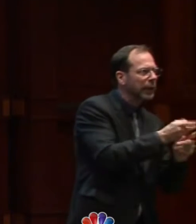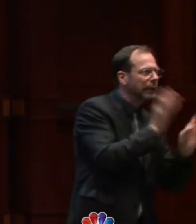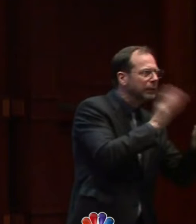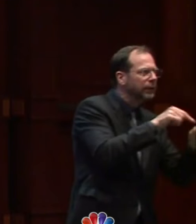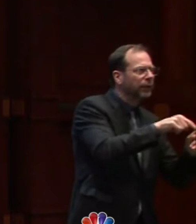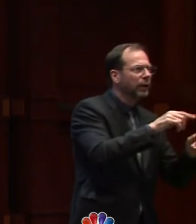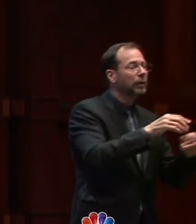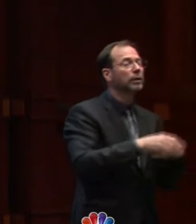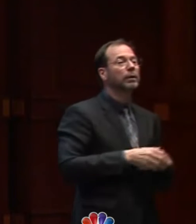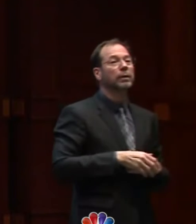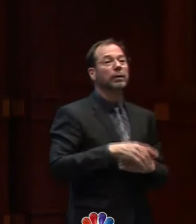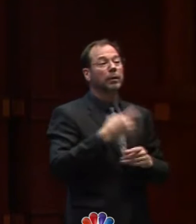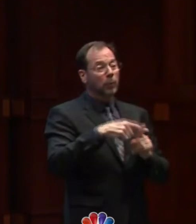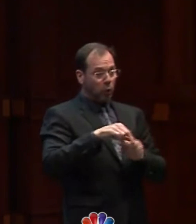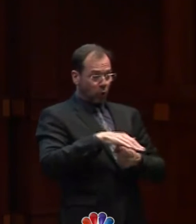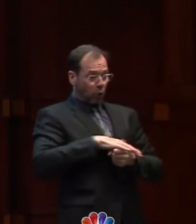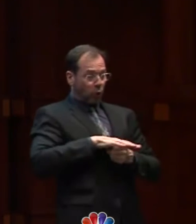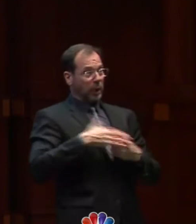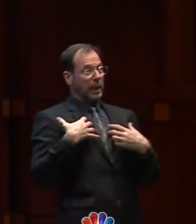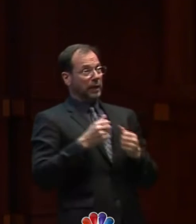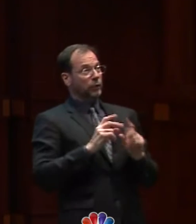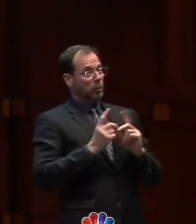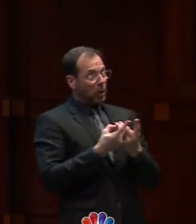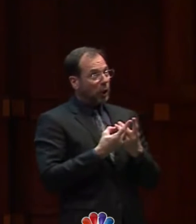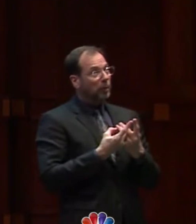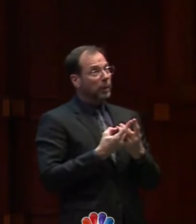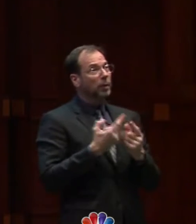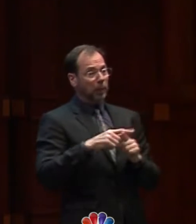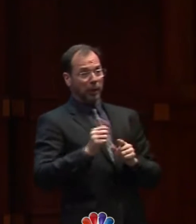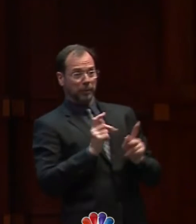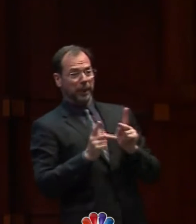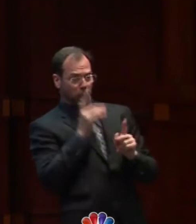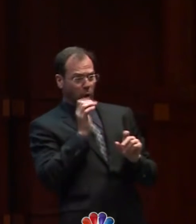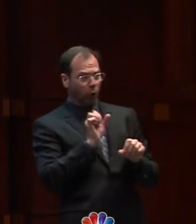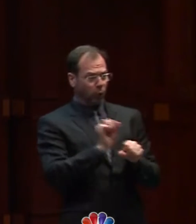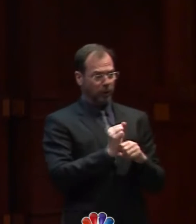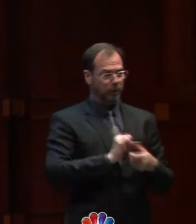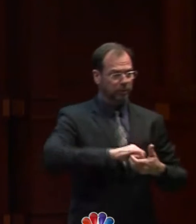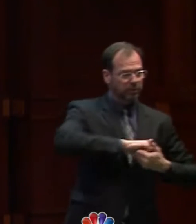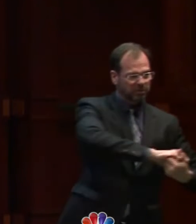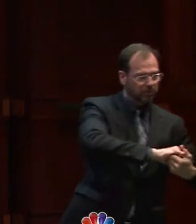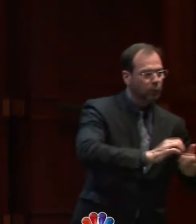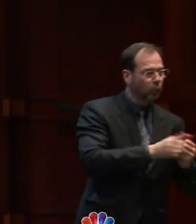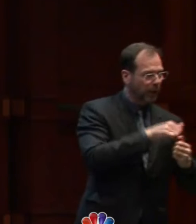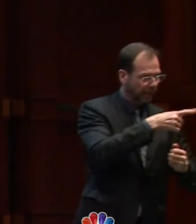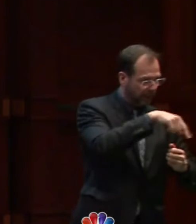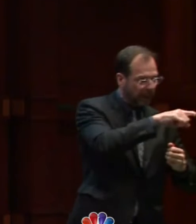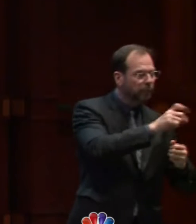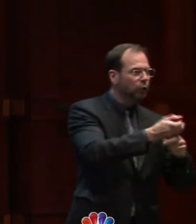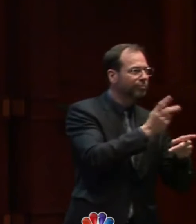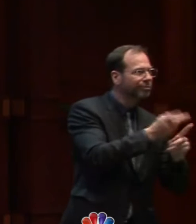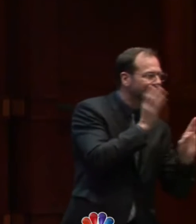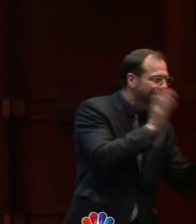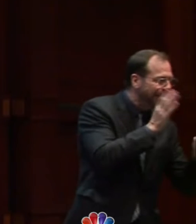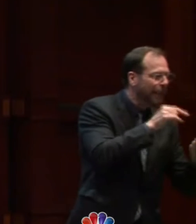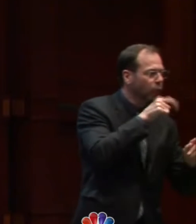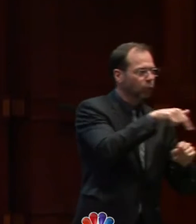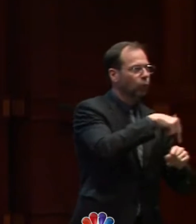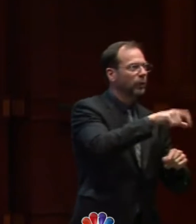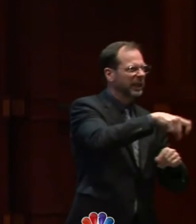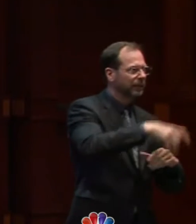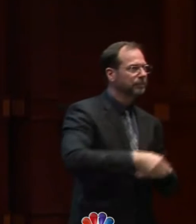setting. Locally, in your local health departments and other folks will also work in order to provide some of the care that's necessary